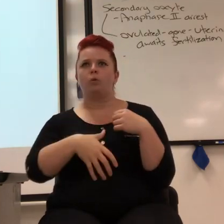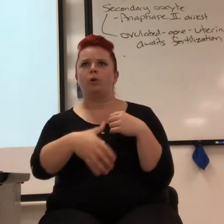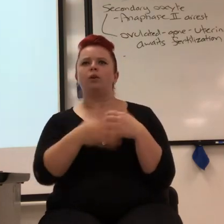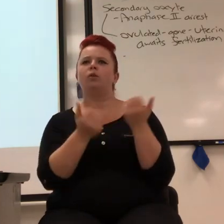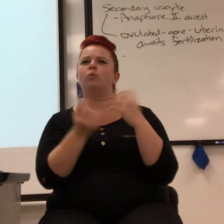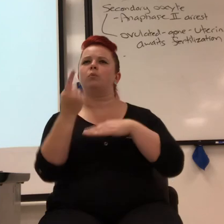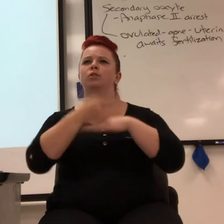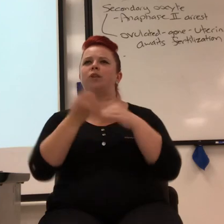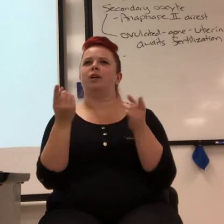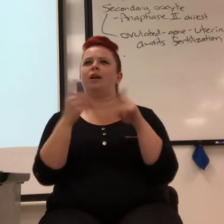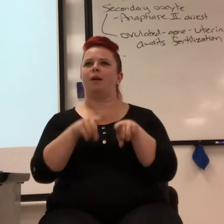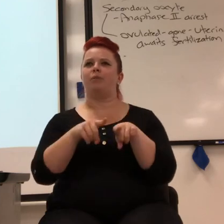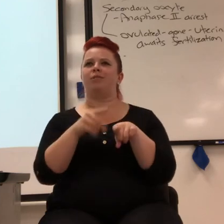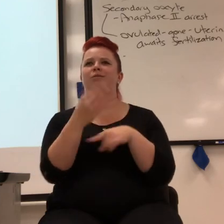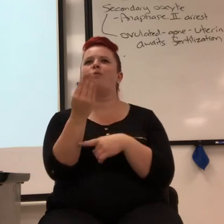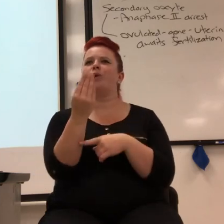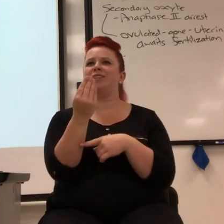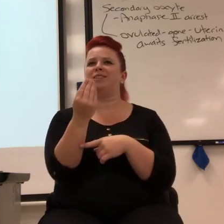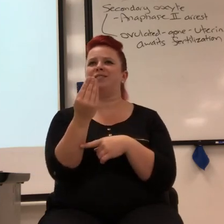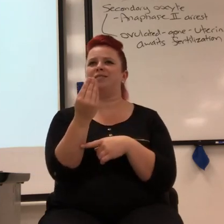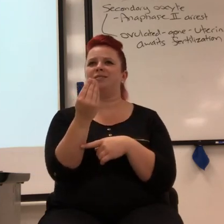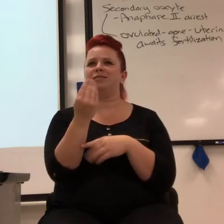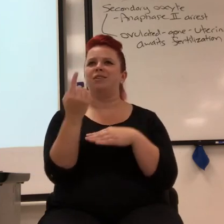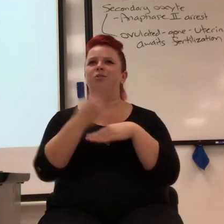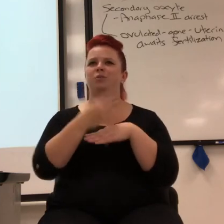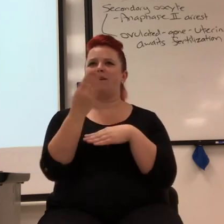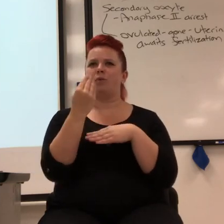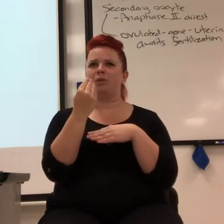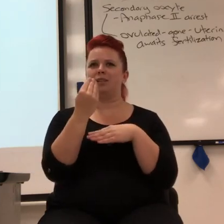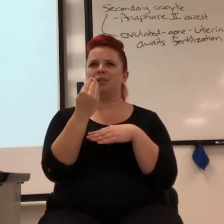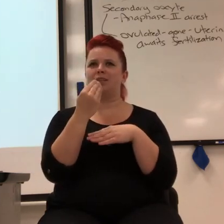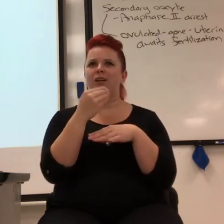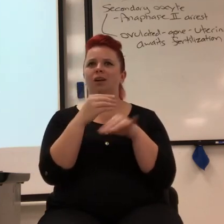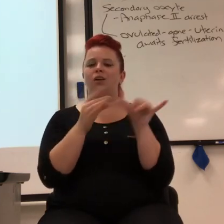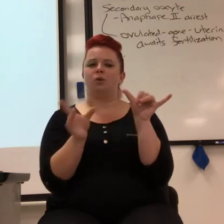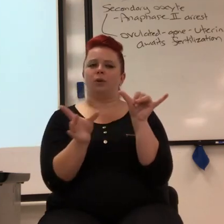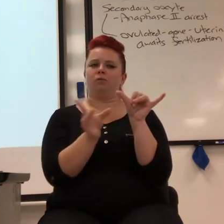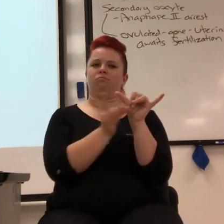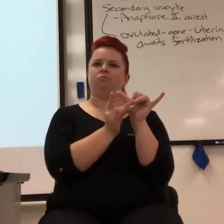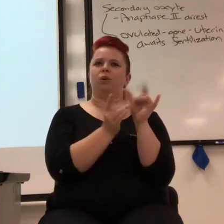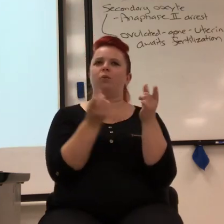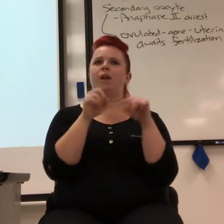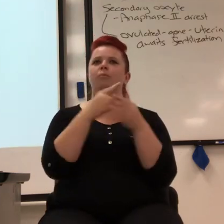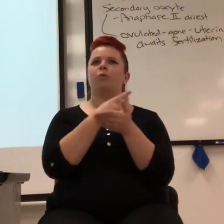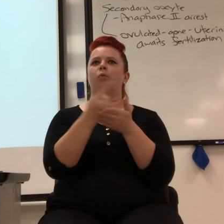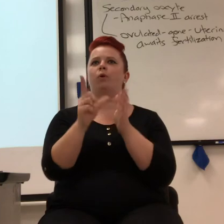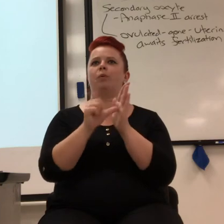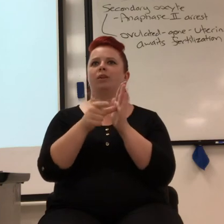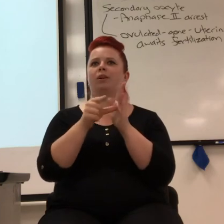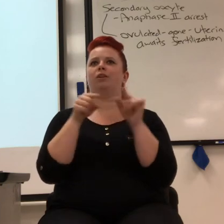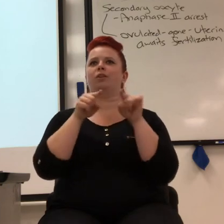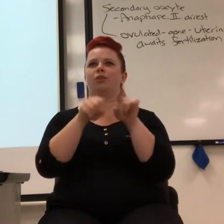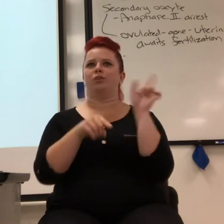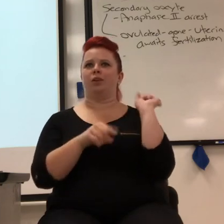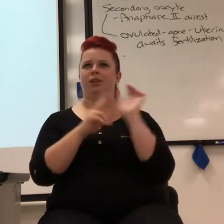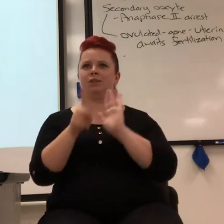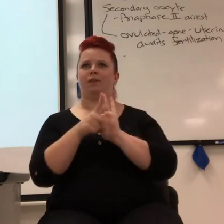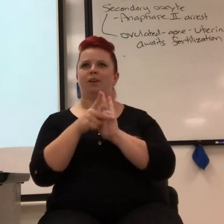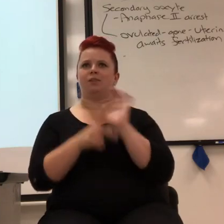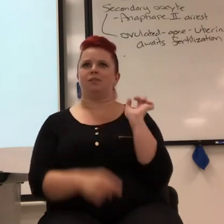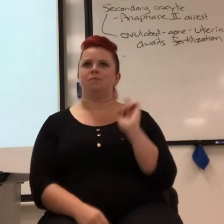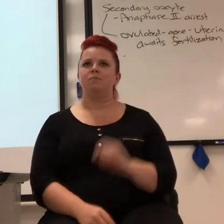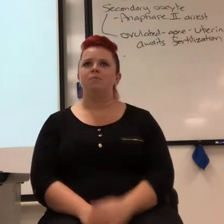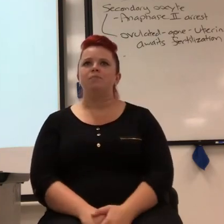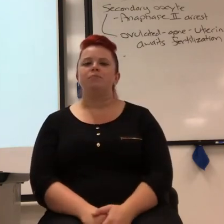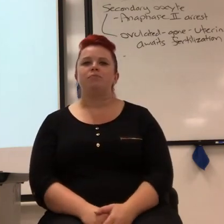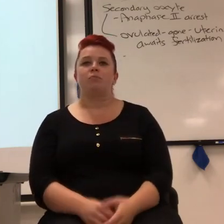happen? 14. Day 14. Implantation will occur roughly a week later during this time. Okay. So